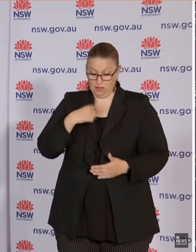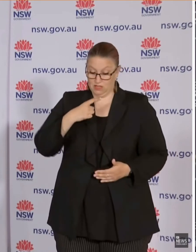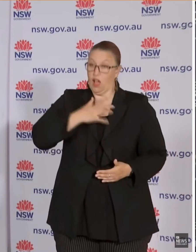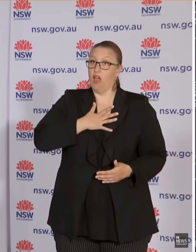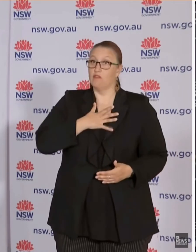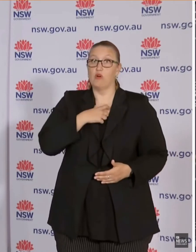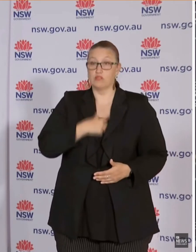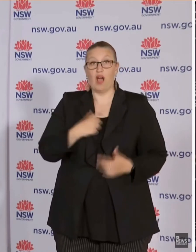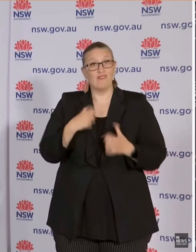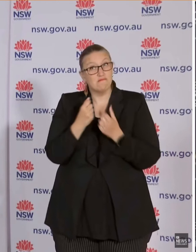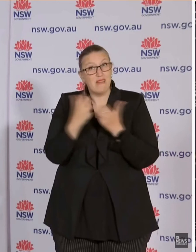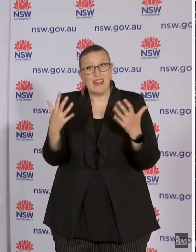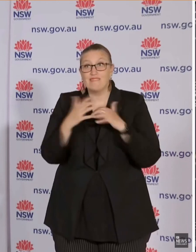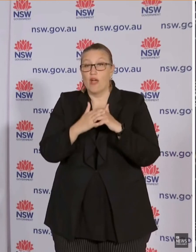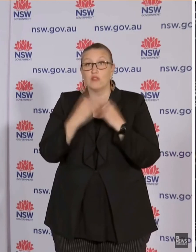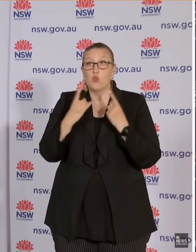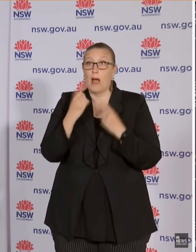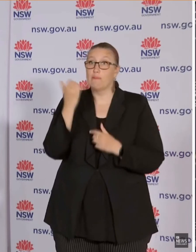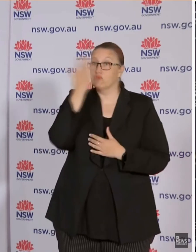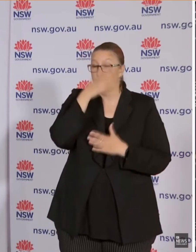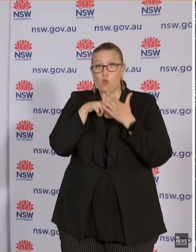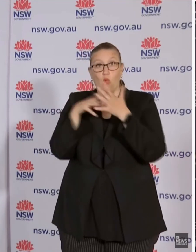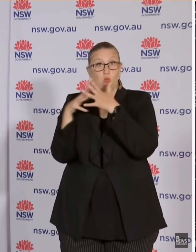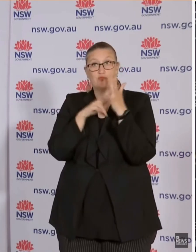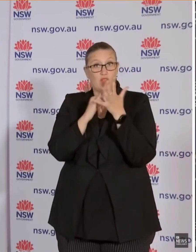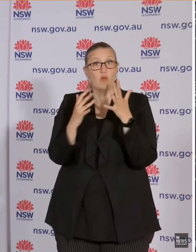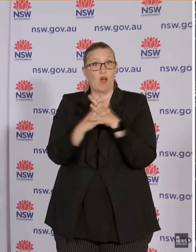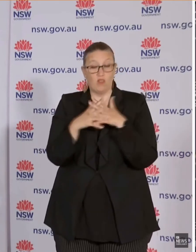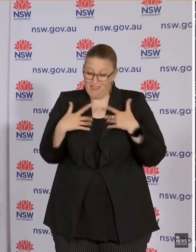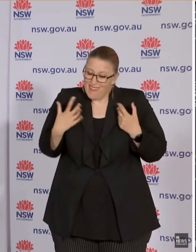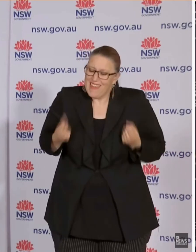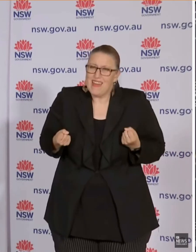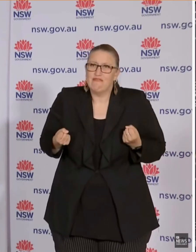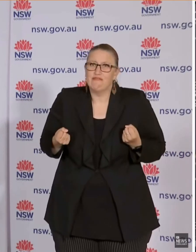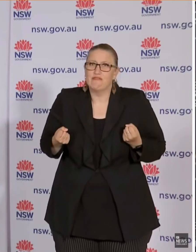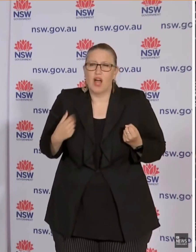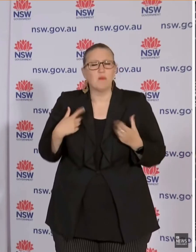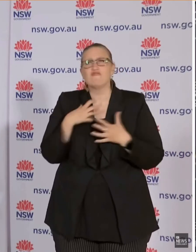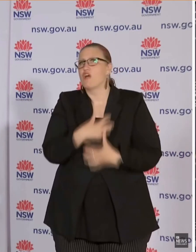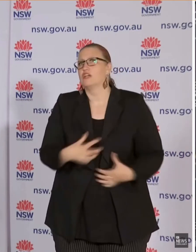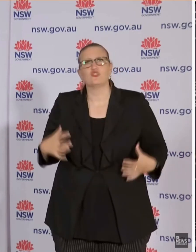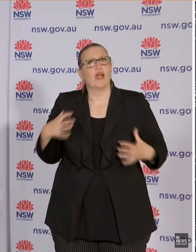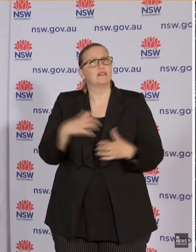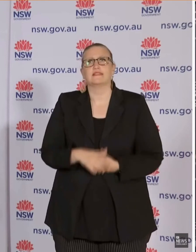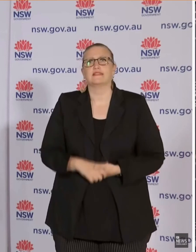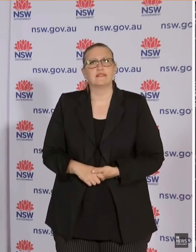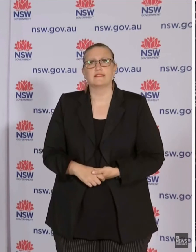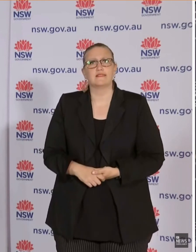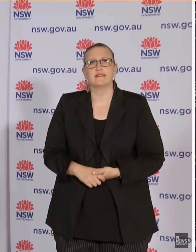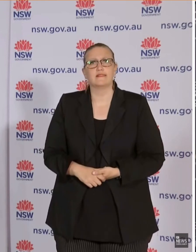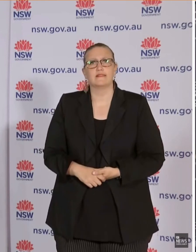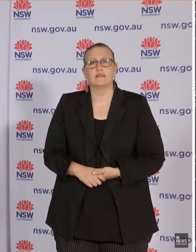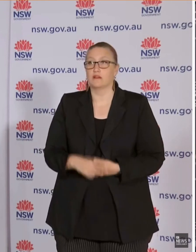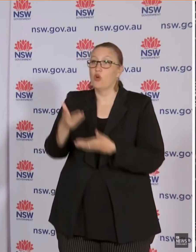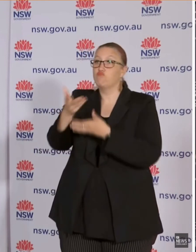many friends who are Aboriginal in the northwest of New South Wales, and I'm quite frustrated. As I said, I talk to